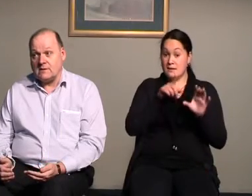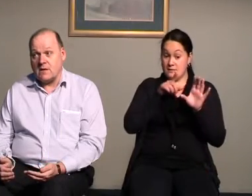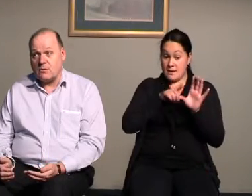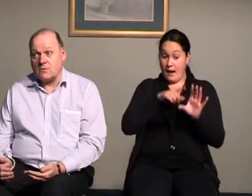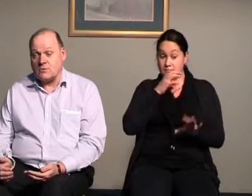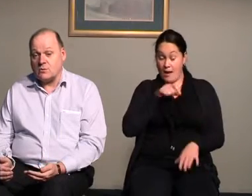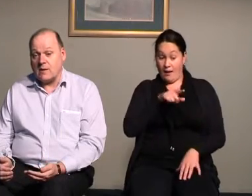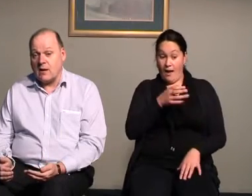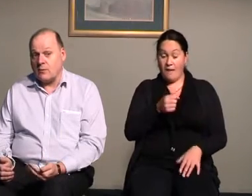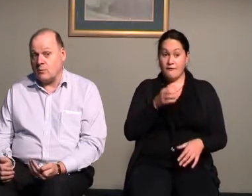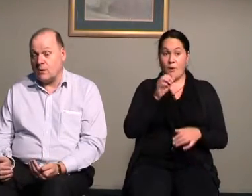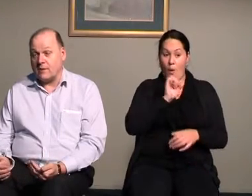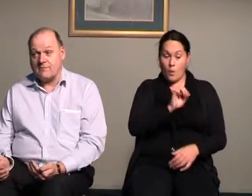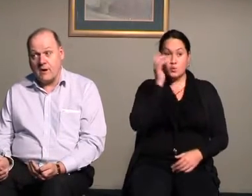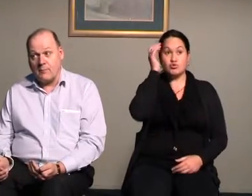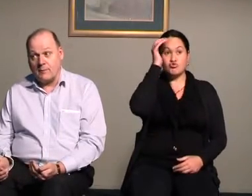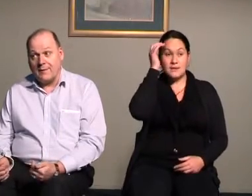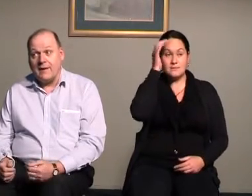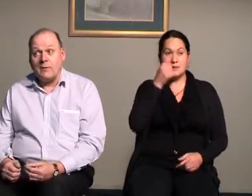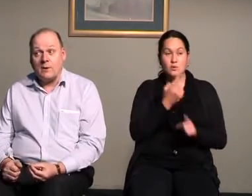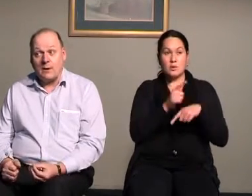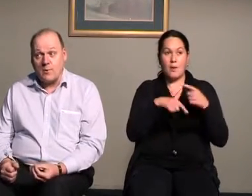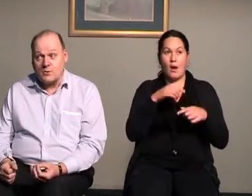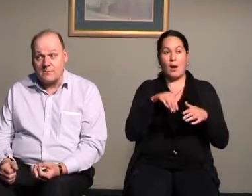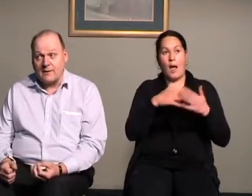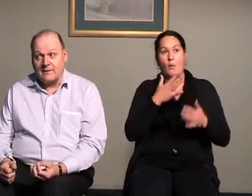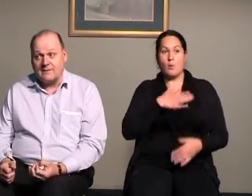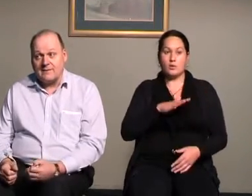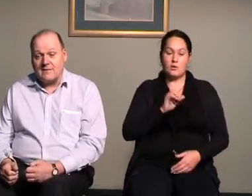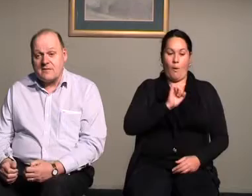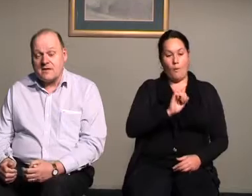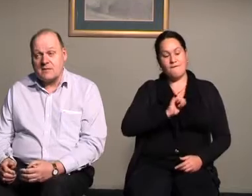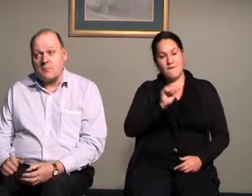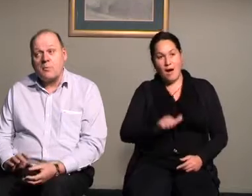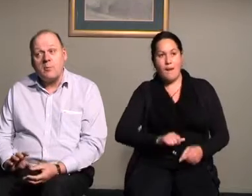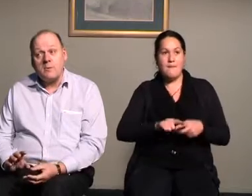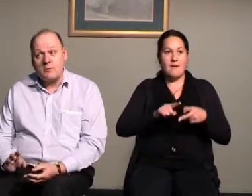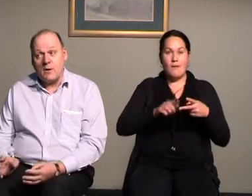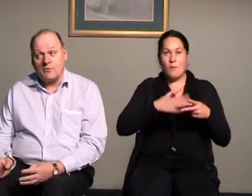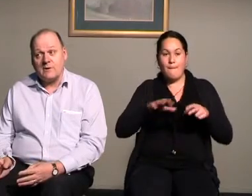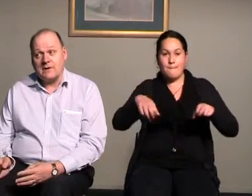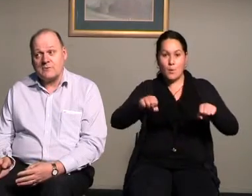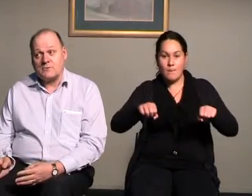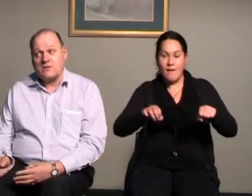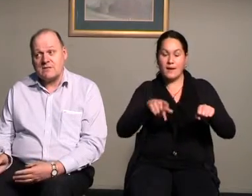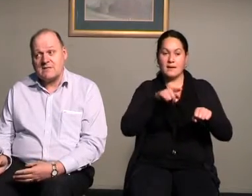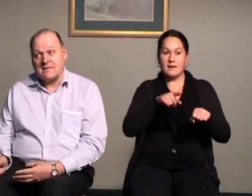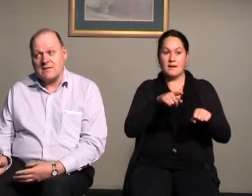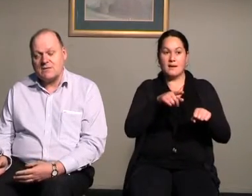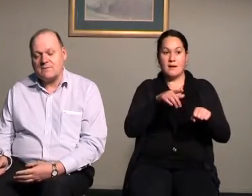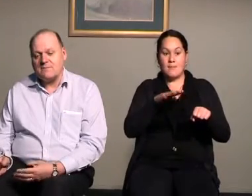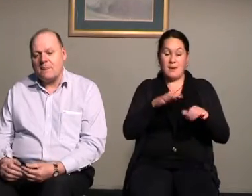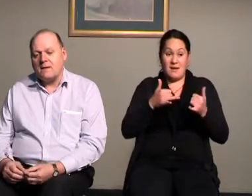own. He started to talk about he would like a farm, he would like a motorbike, things that probably were well and truly out of his reach